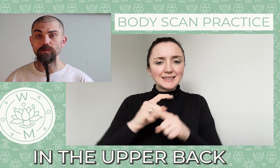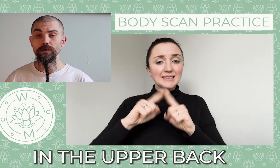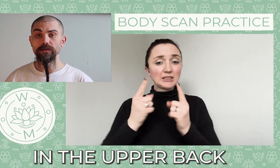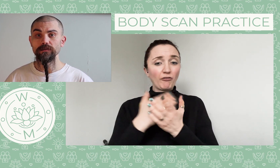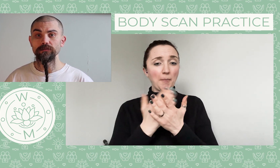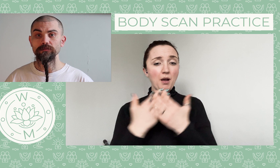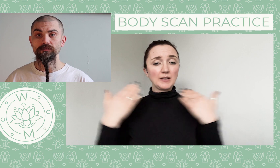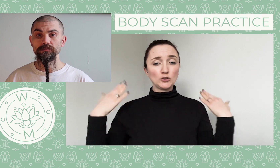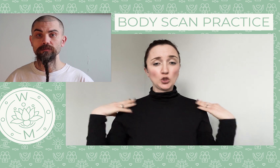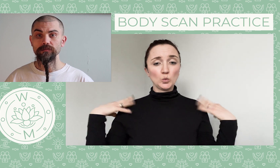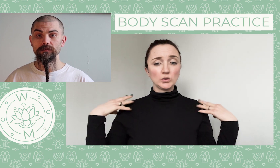back.